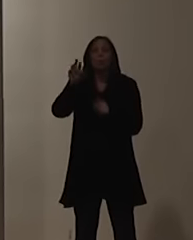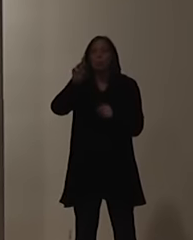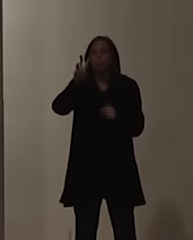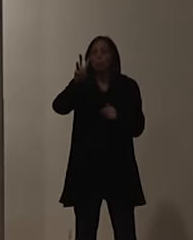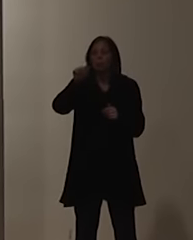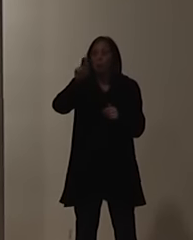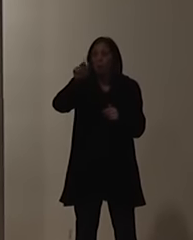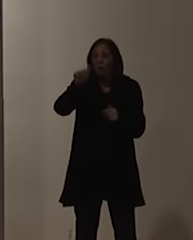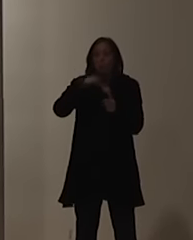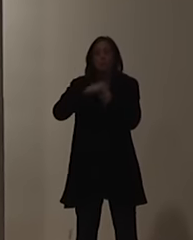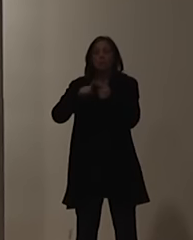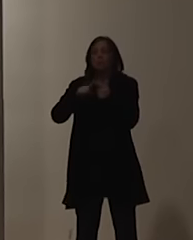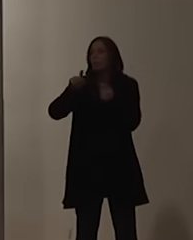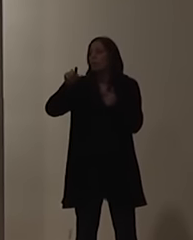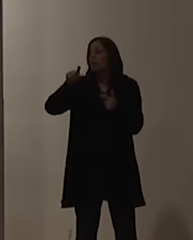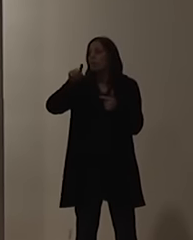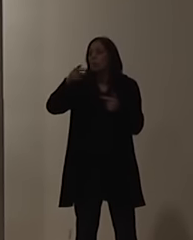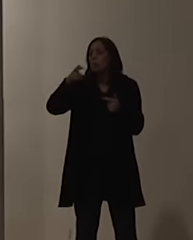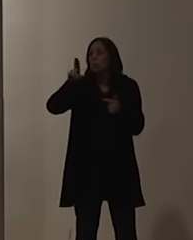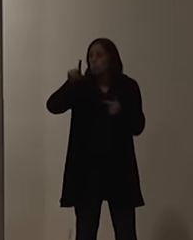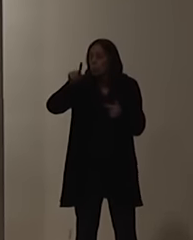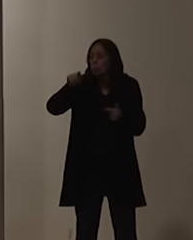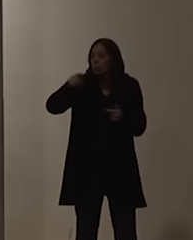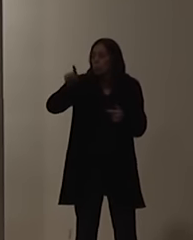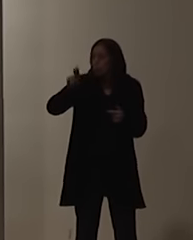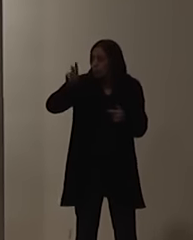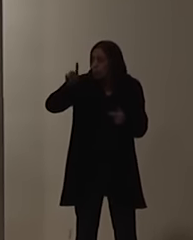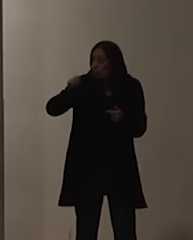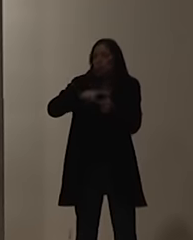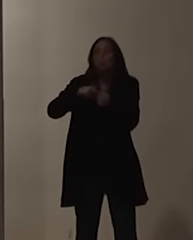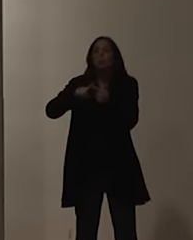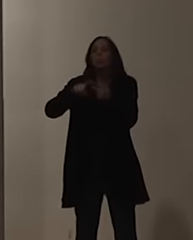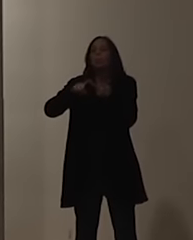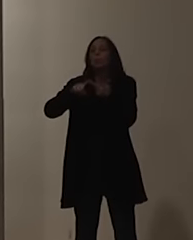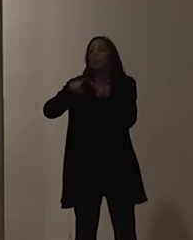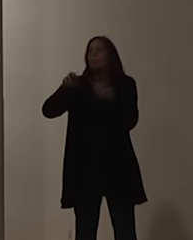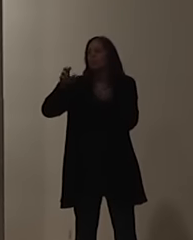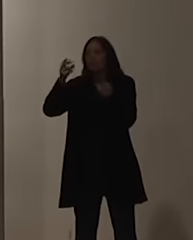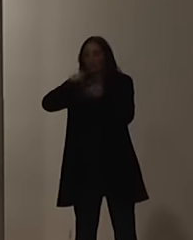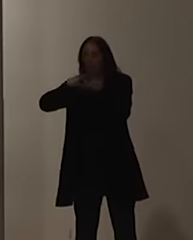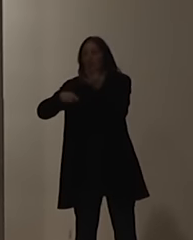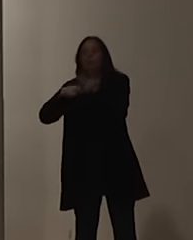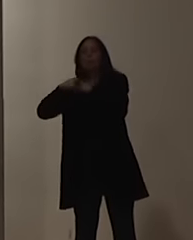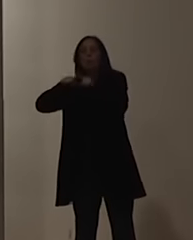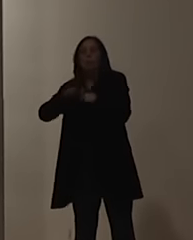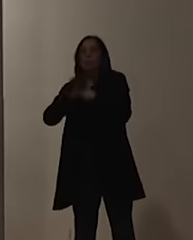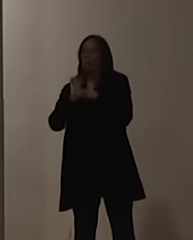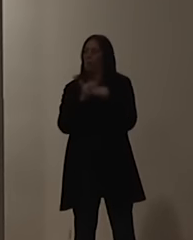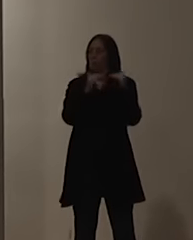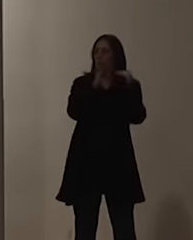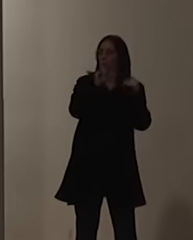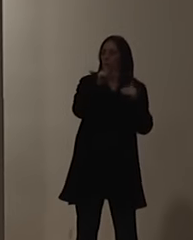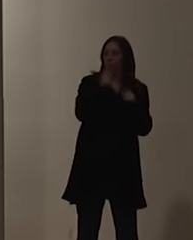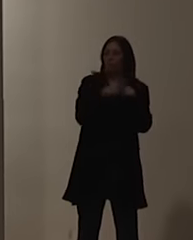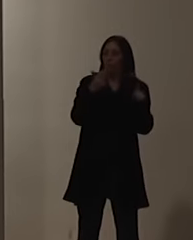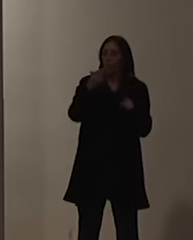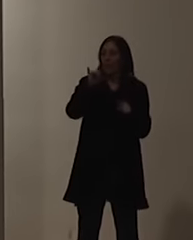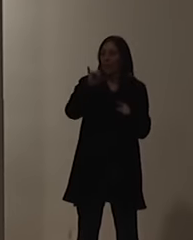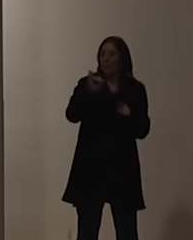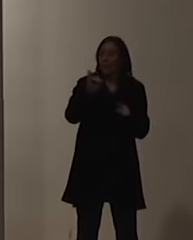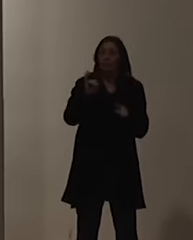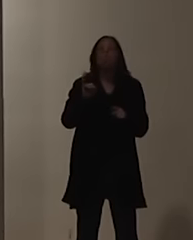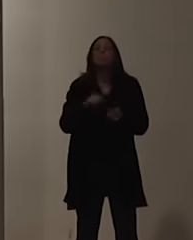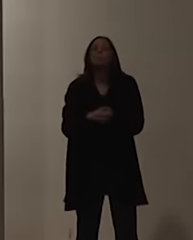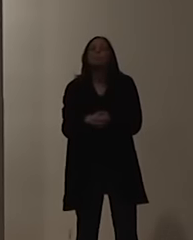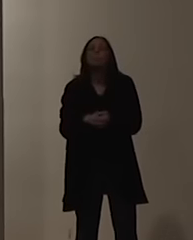Lesotho. We relied on our colleagues from Haiti. And we learned during the earthquake, and again, many people from